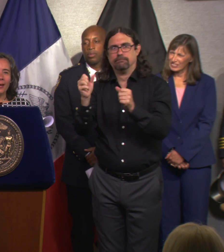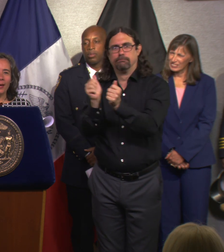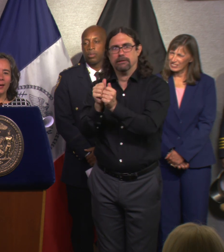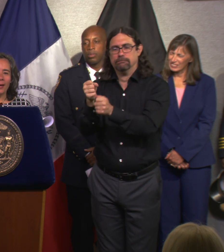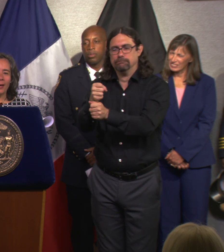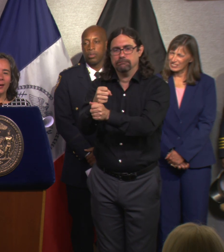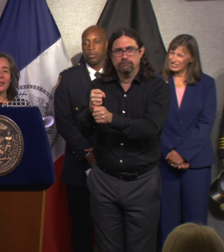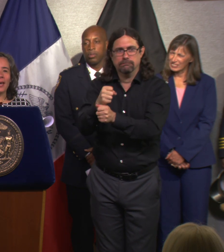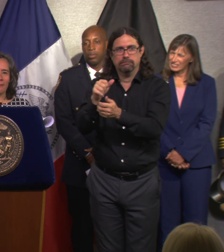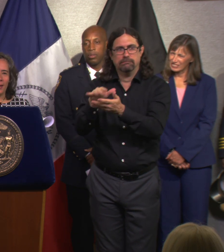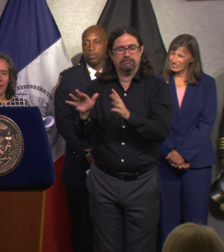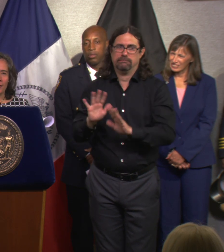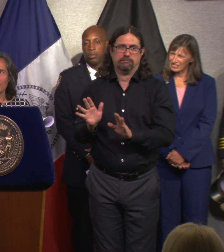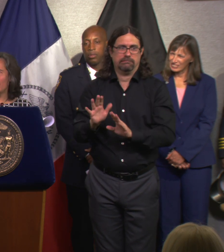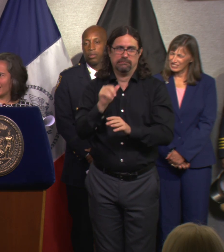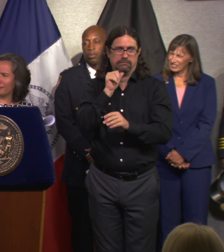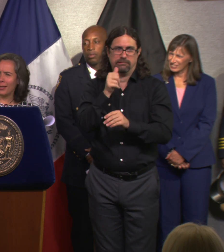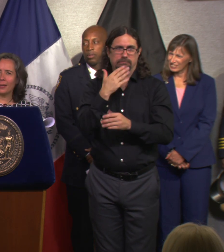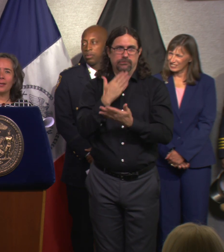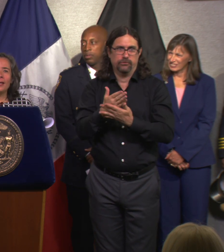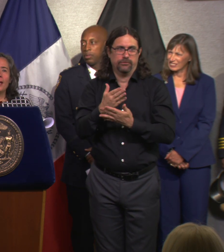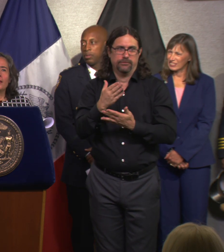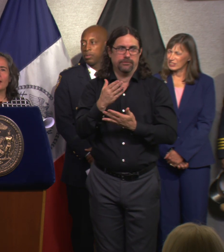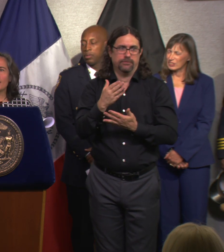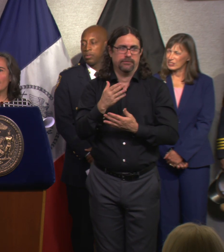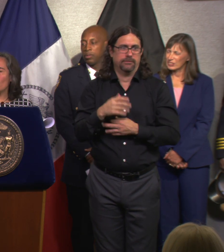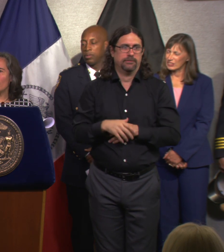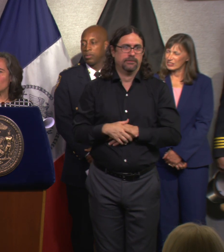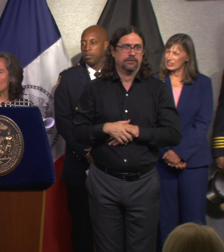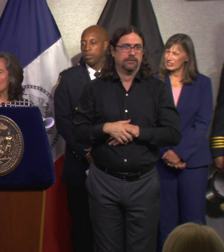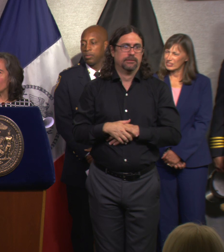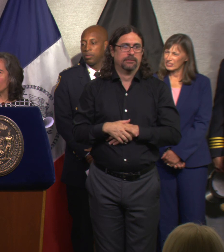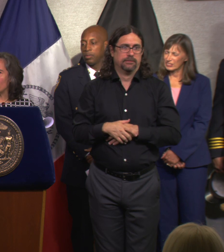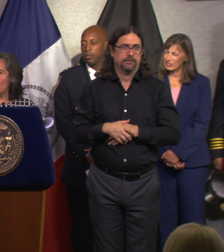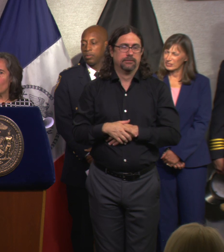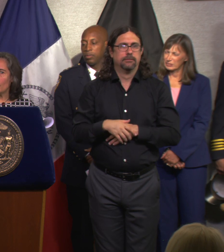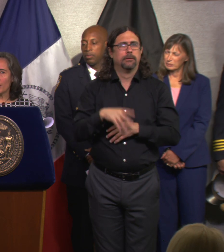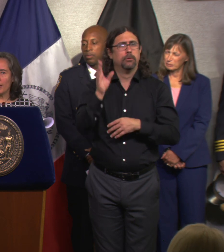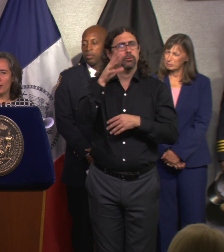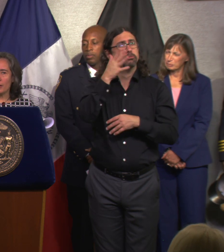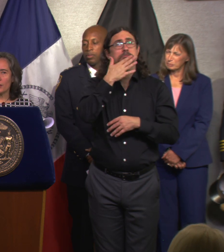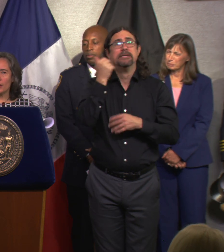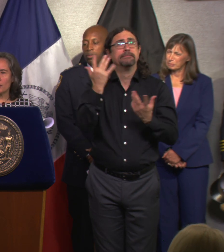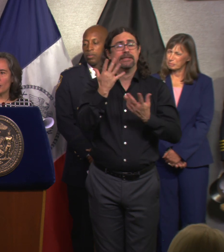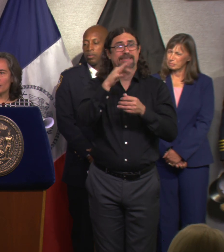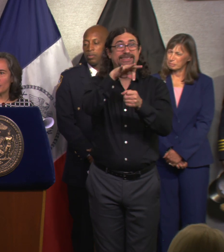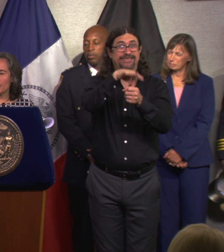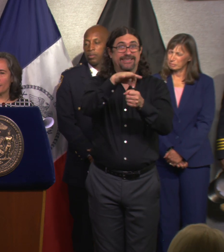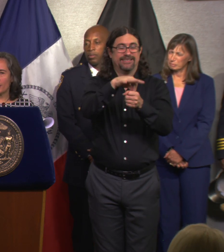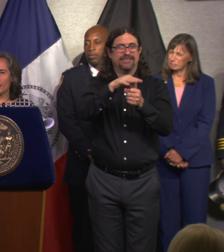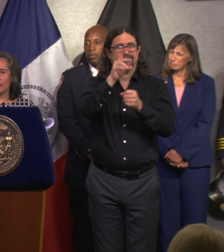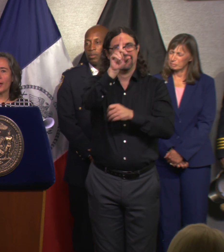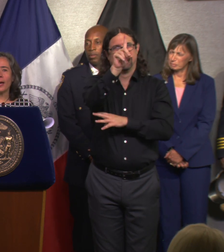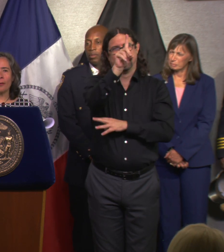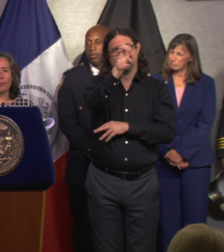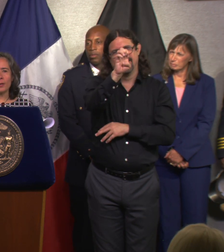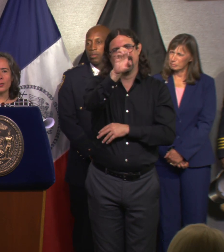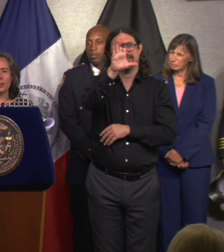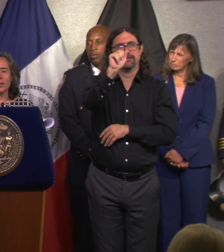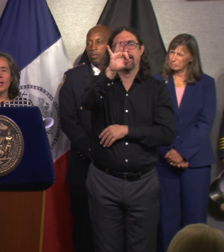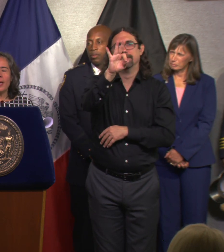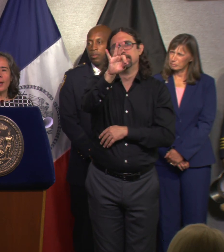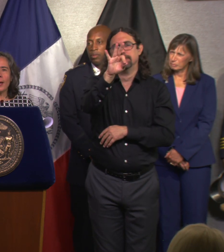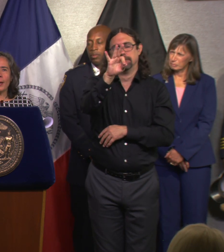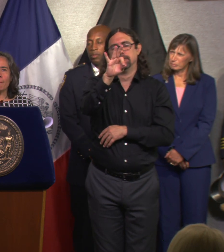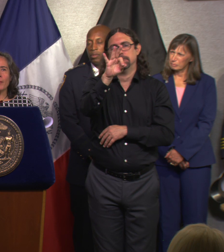be uncaffeinated or decaffeinated. The other thing I want to just sort of note is in terms of the health